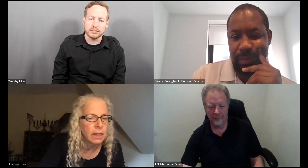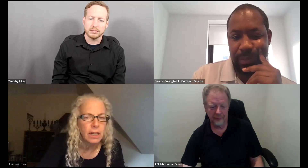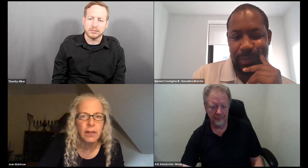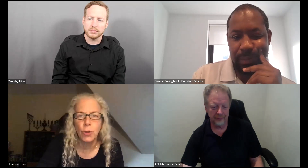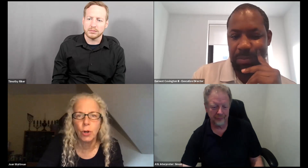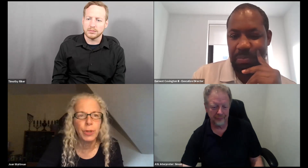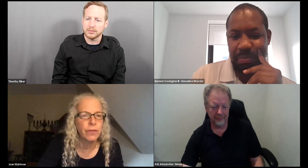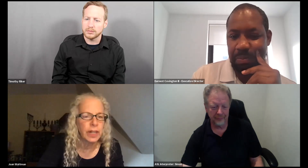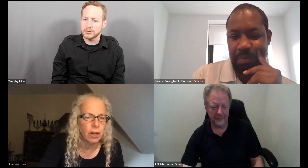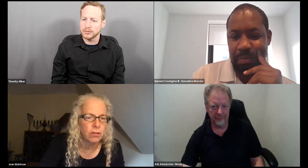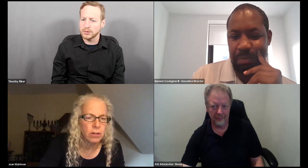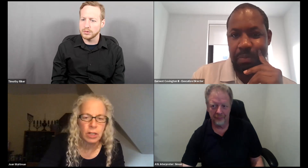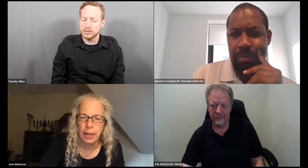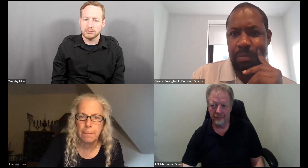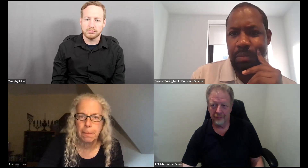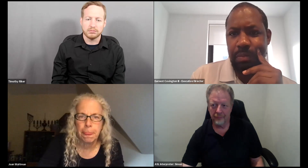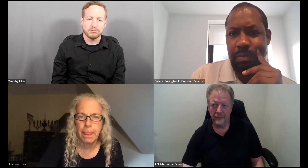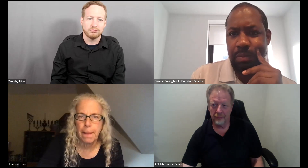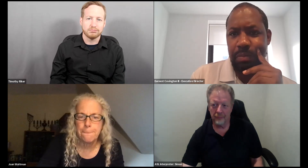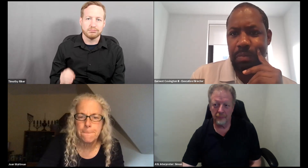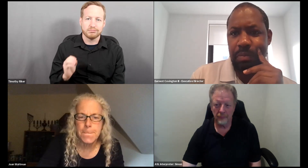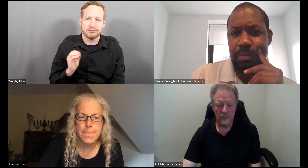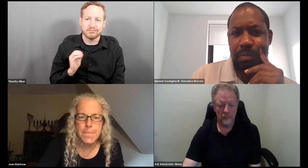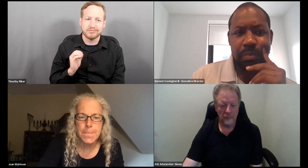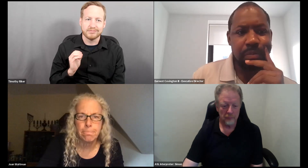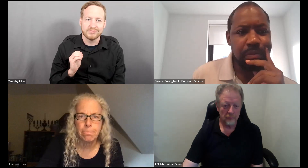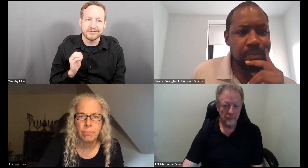comment, if you could open your video.